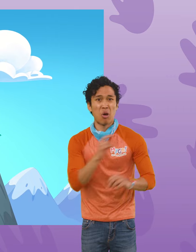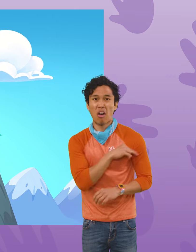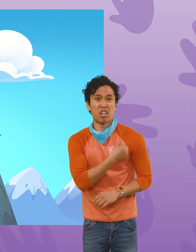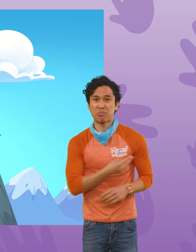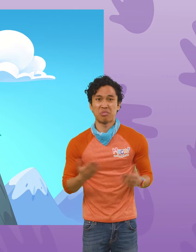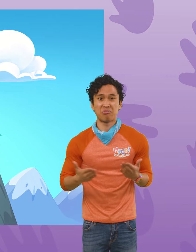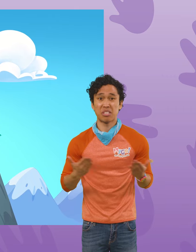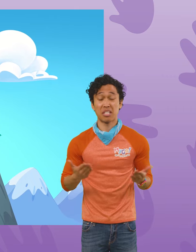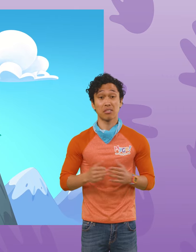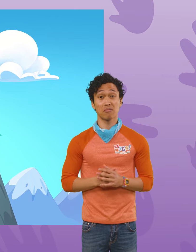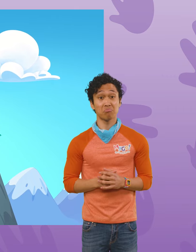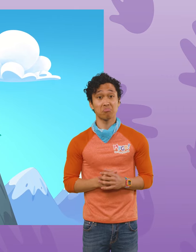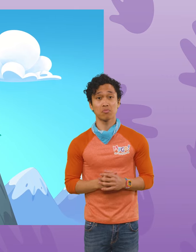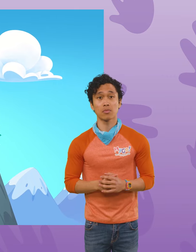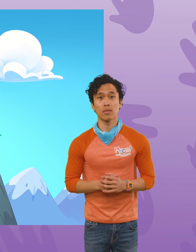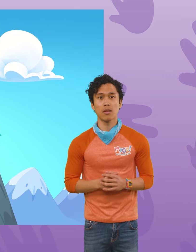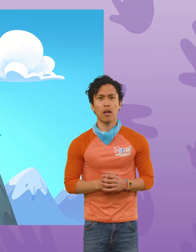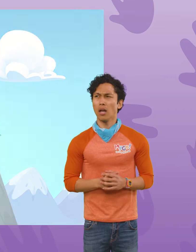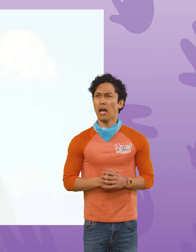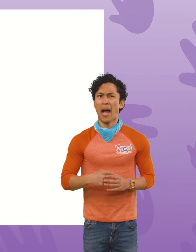Definitely no hospital here.